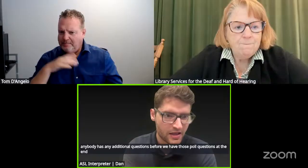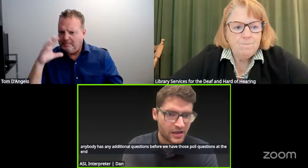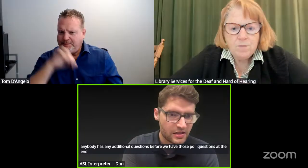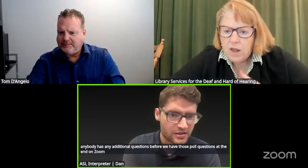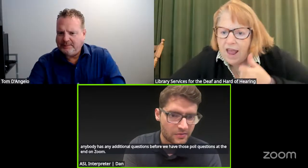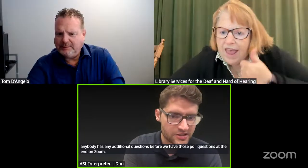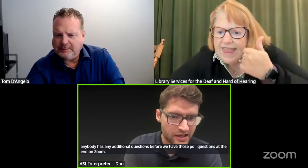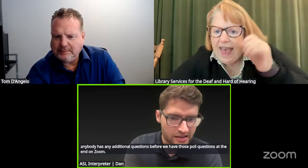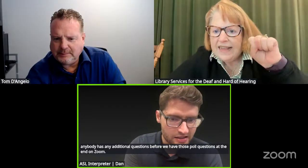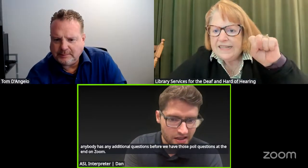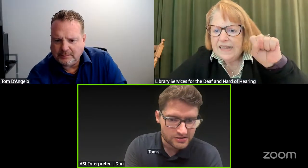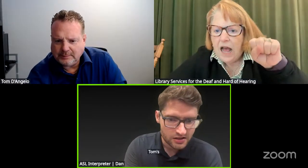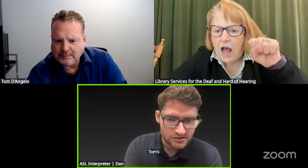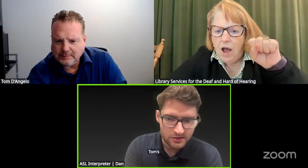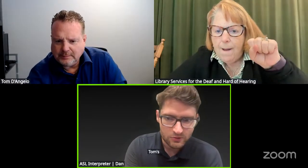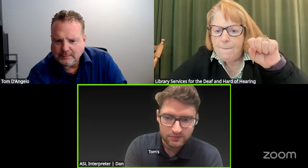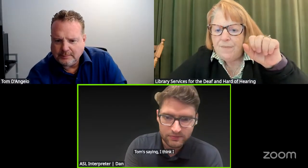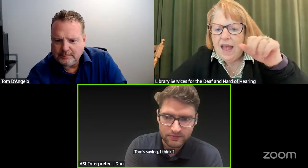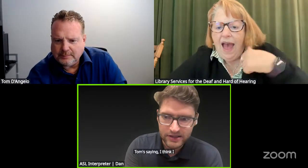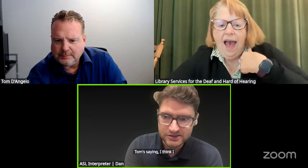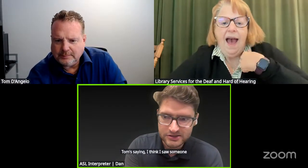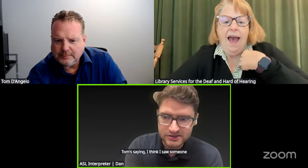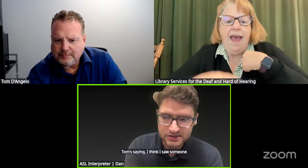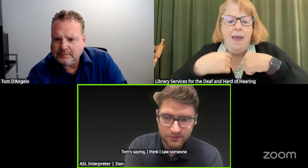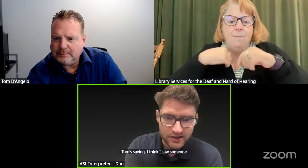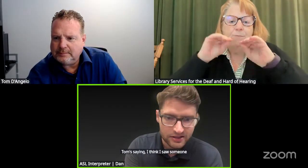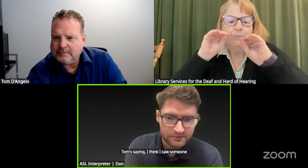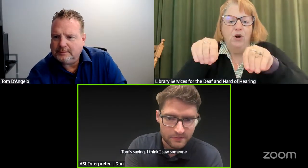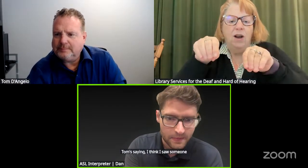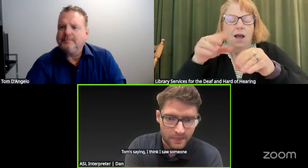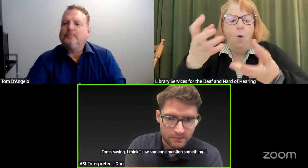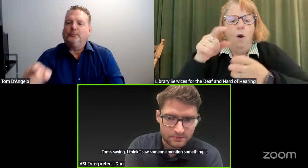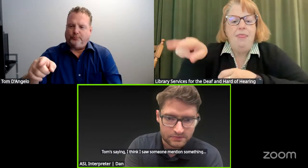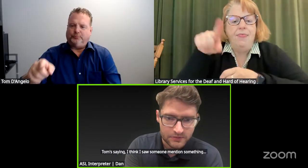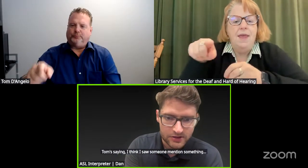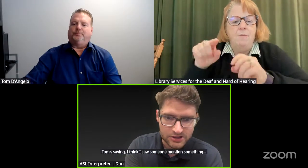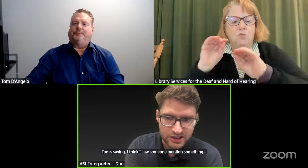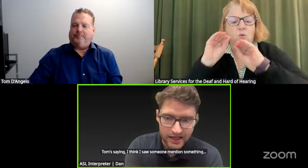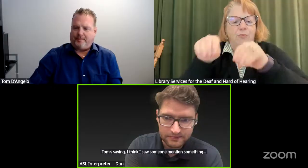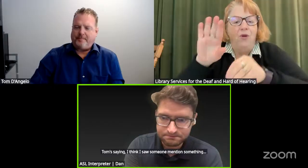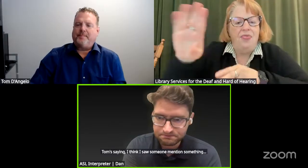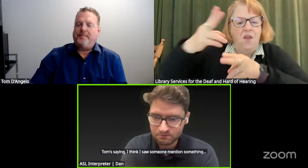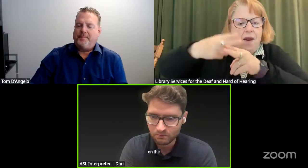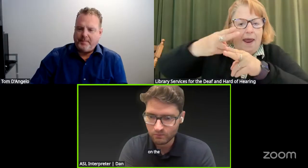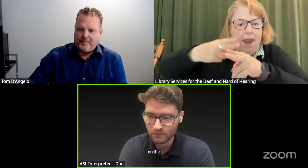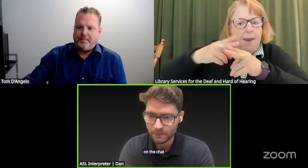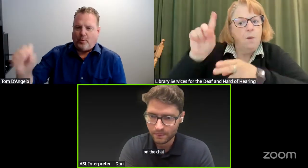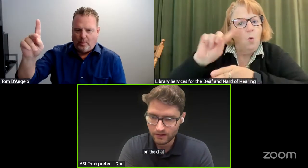Zoom. Tom saying, I think I saw someone mention something on the chat.